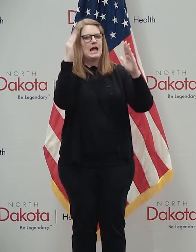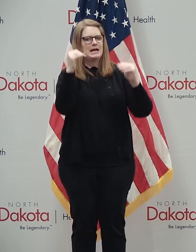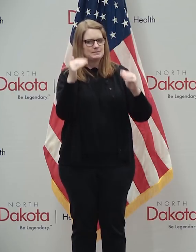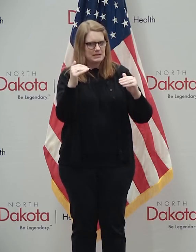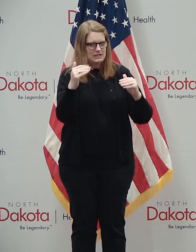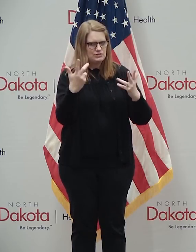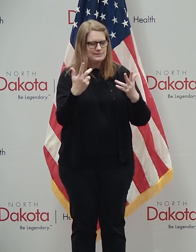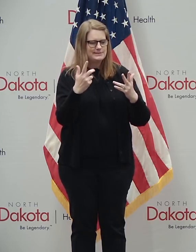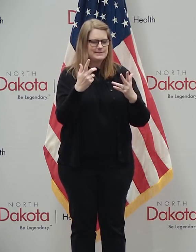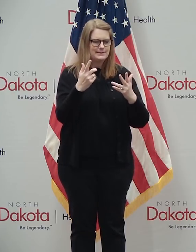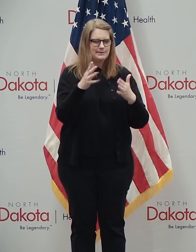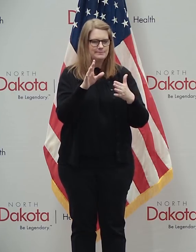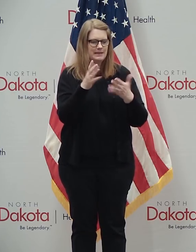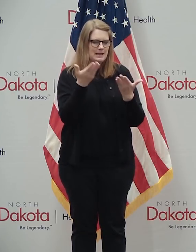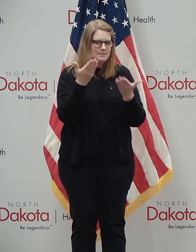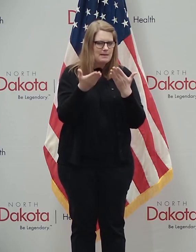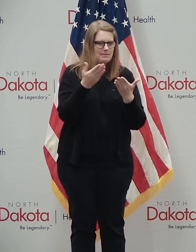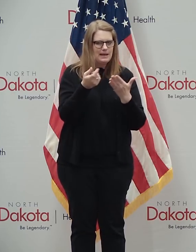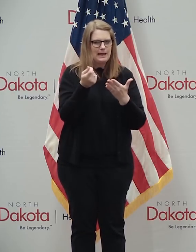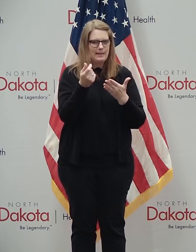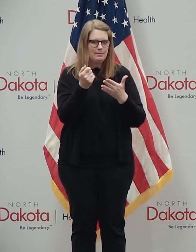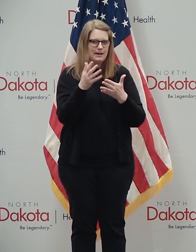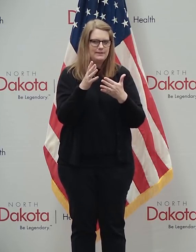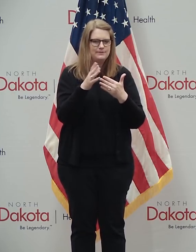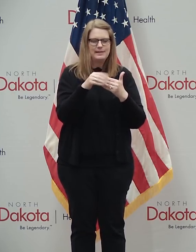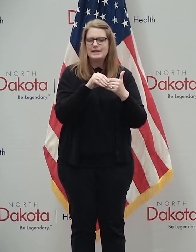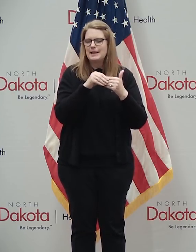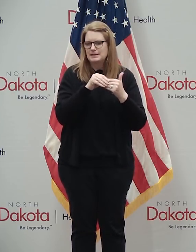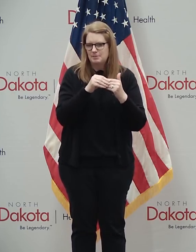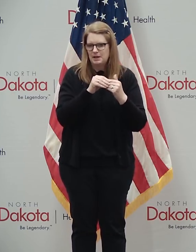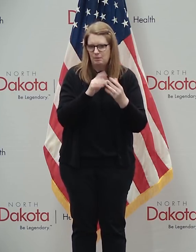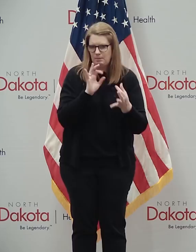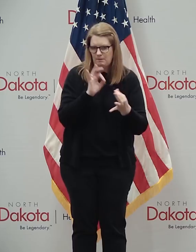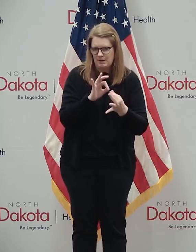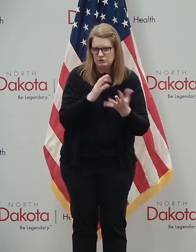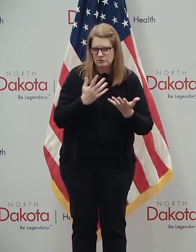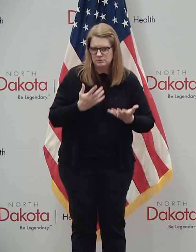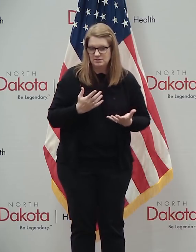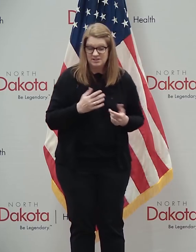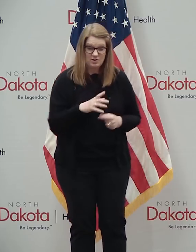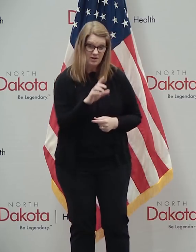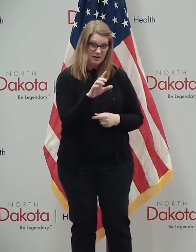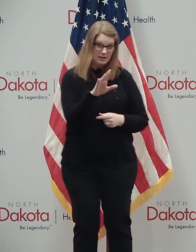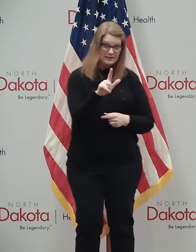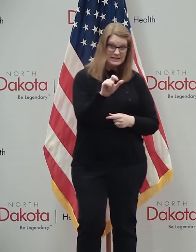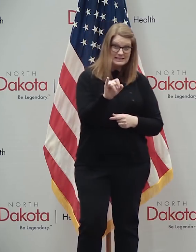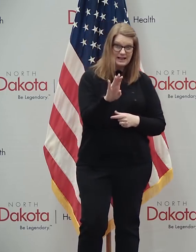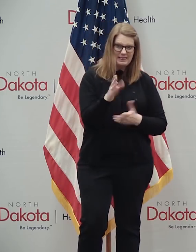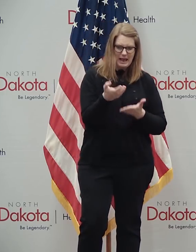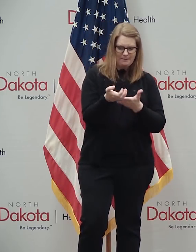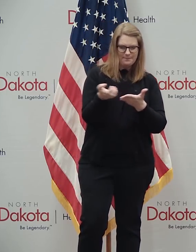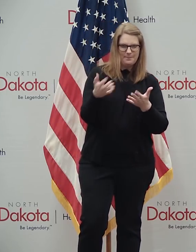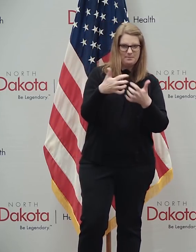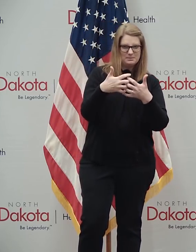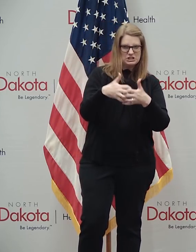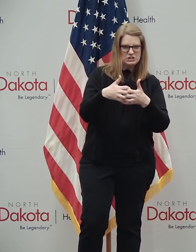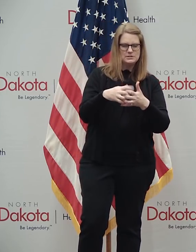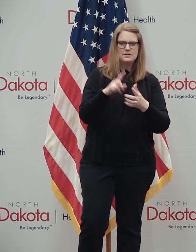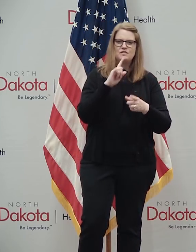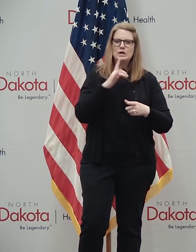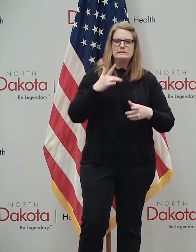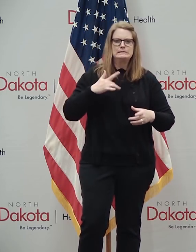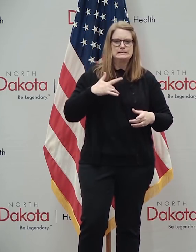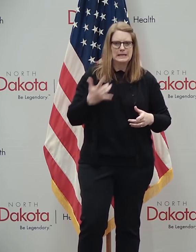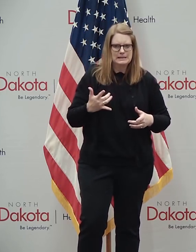buffer between perfection, because some of these lab machines, they're sensitive lab instruments, and maybe they weren't designed